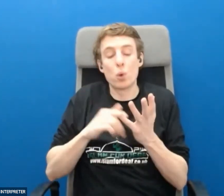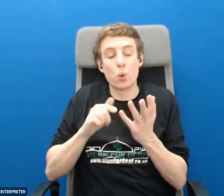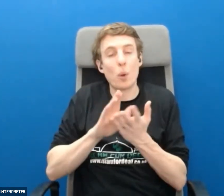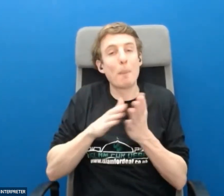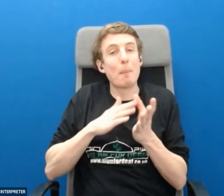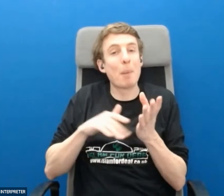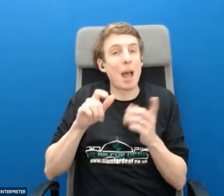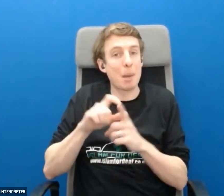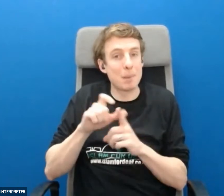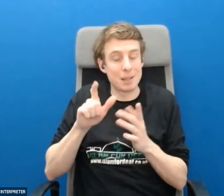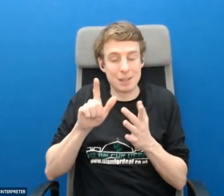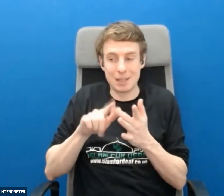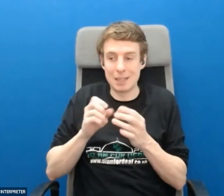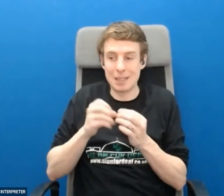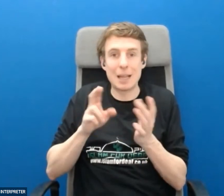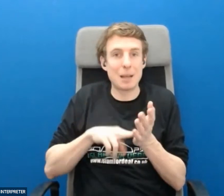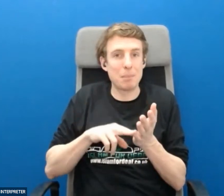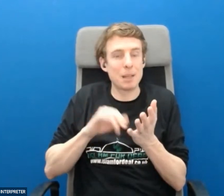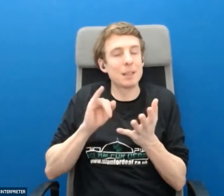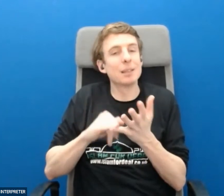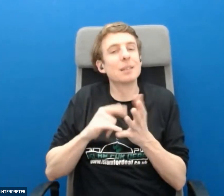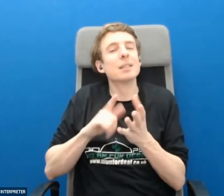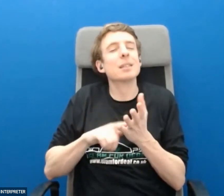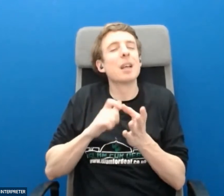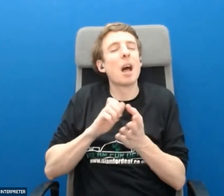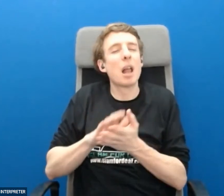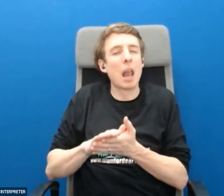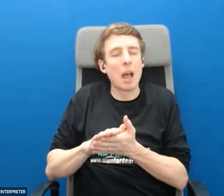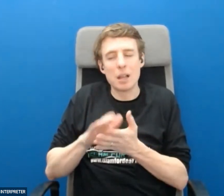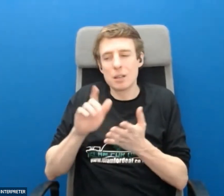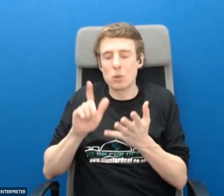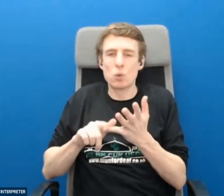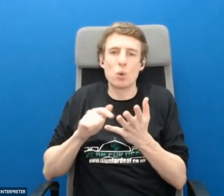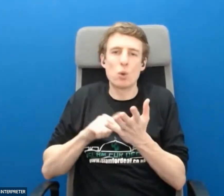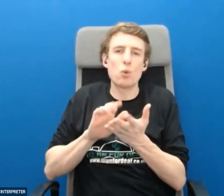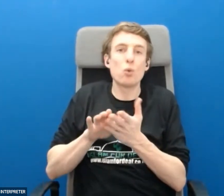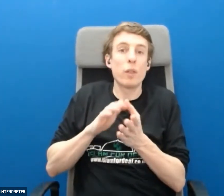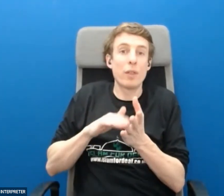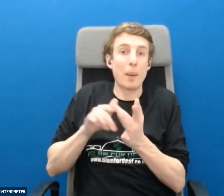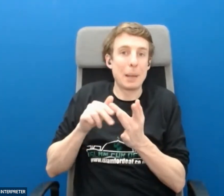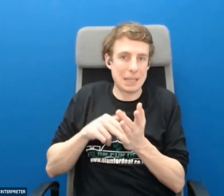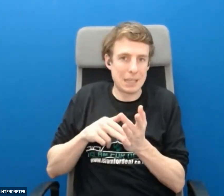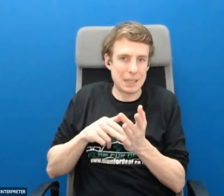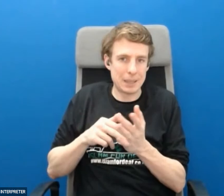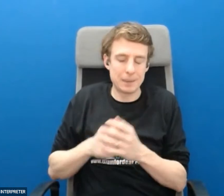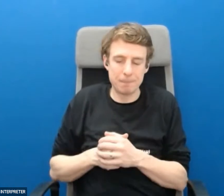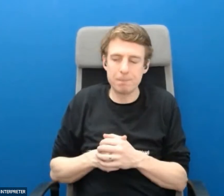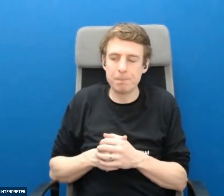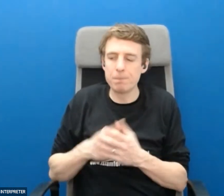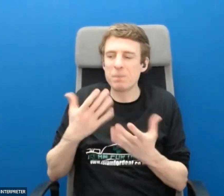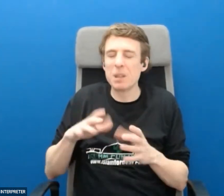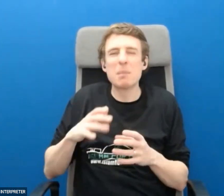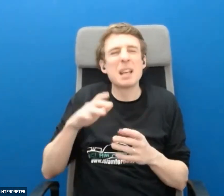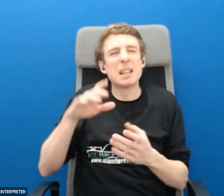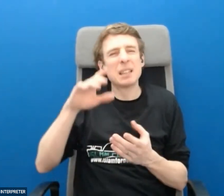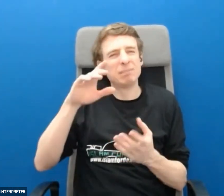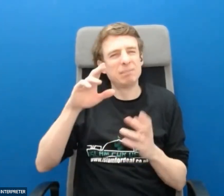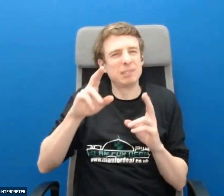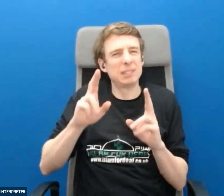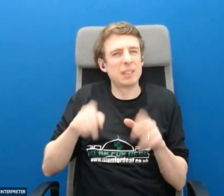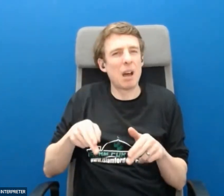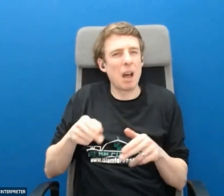al-Uthaymin. And he died about 23 years